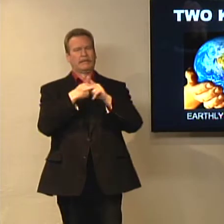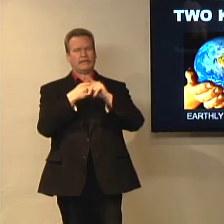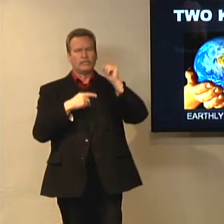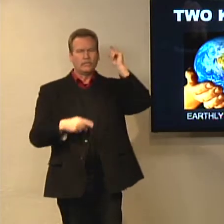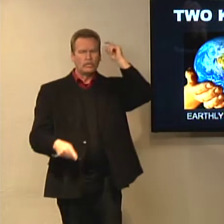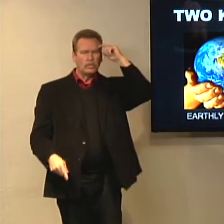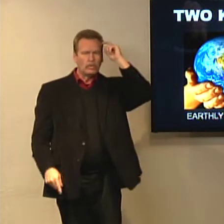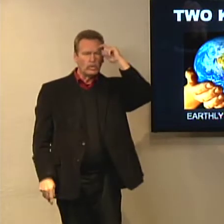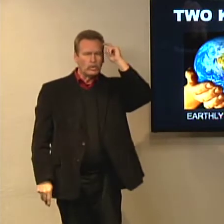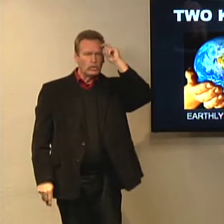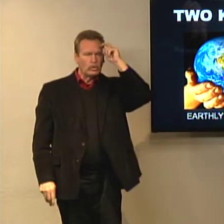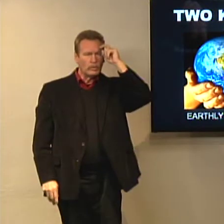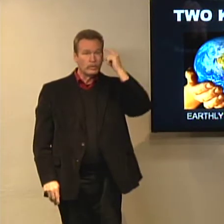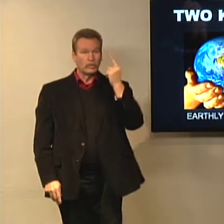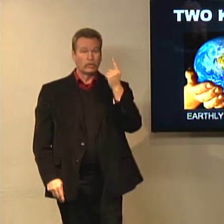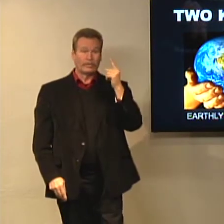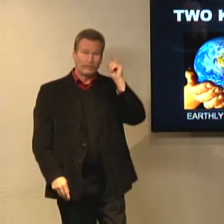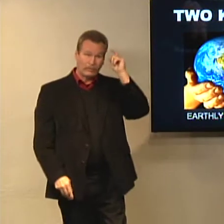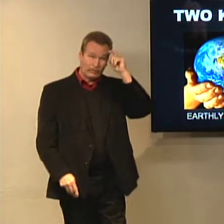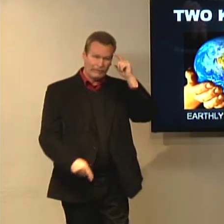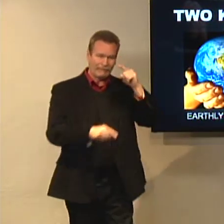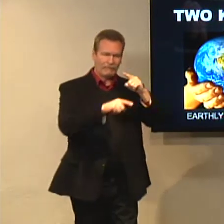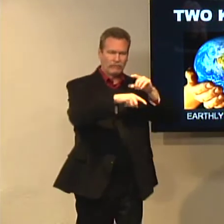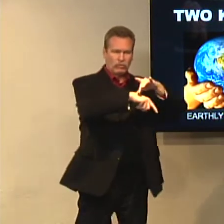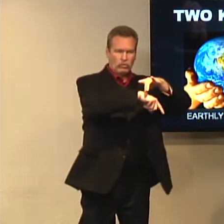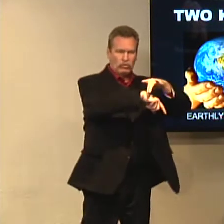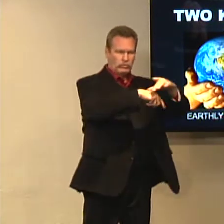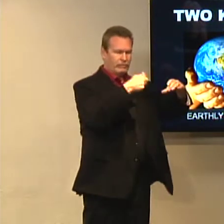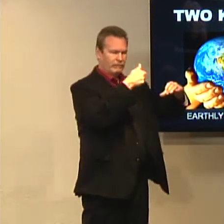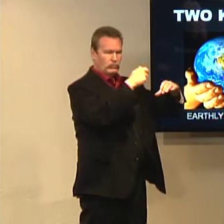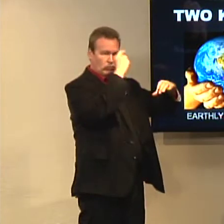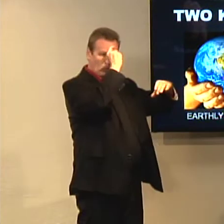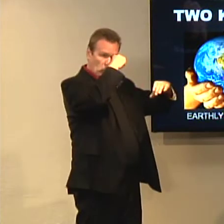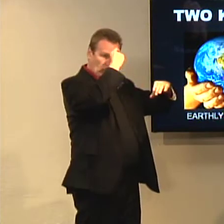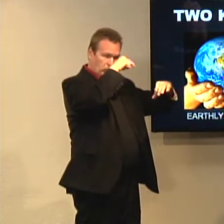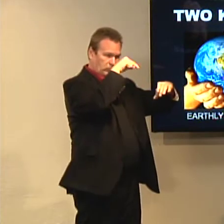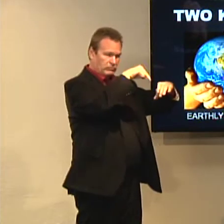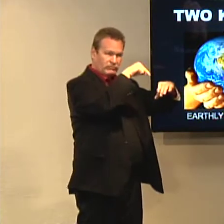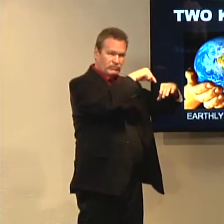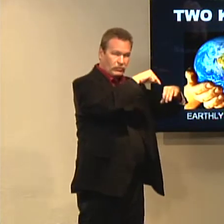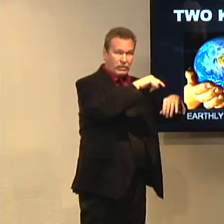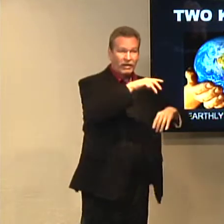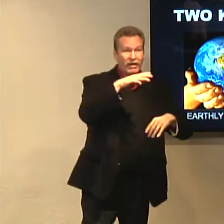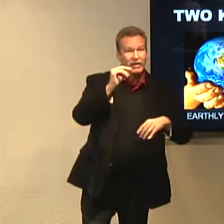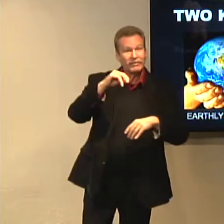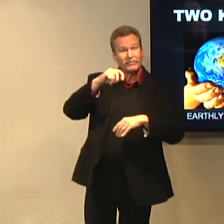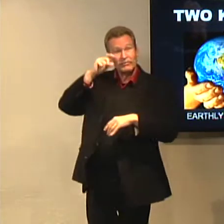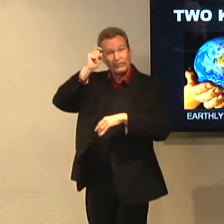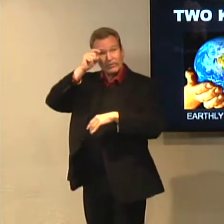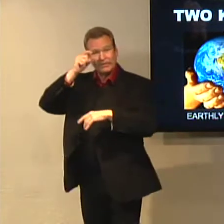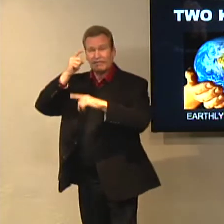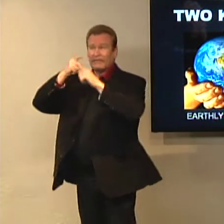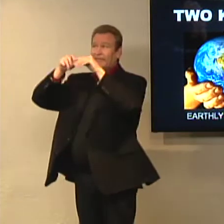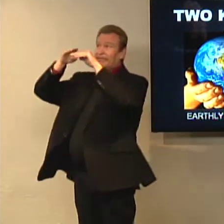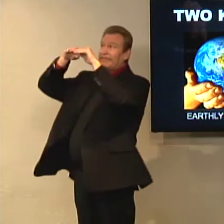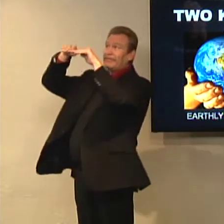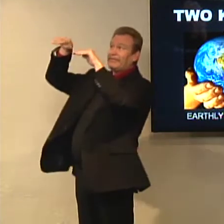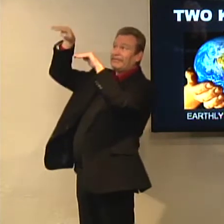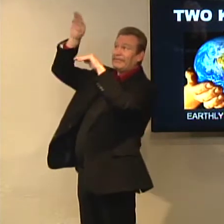section talks about two different kinds of wisdom. So the first is earthly wisdom, and then the second is wisdom